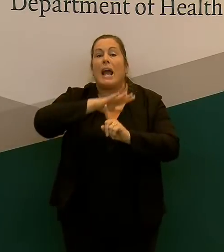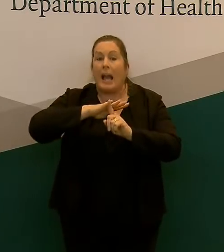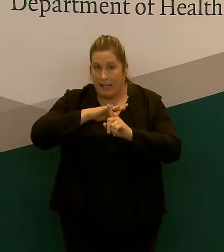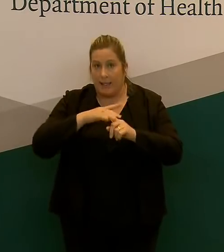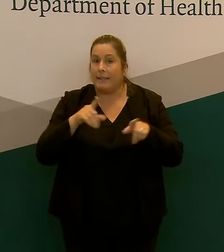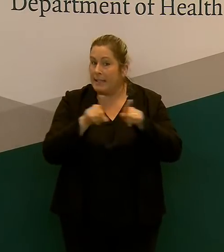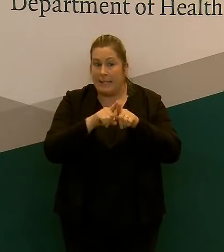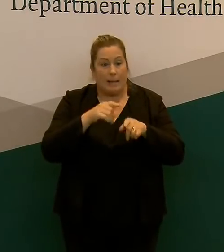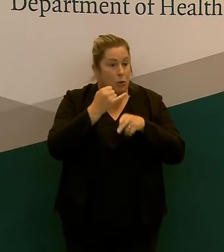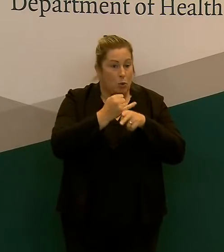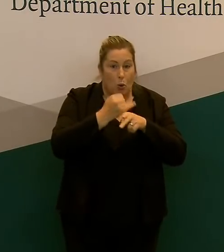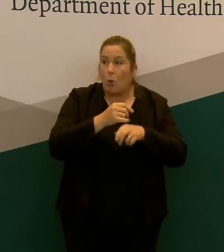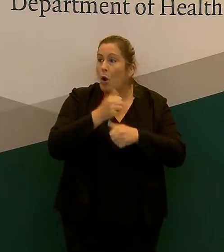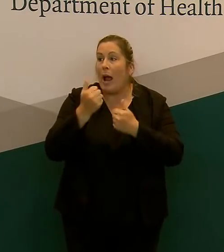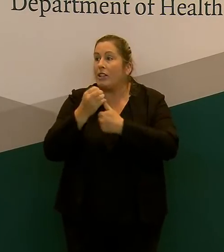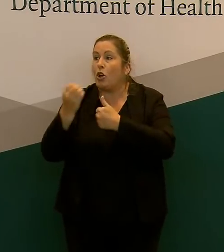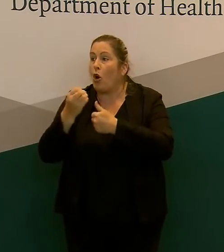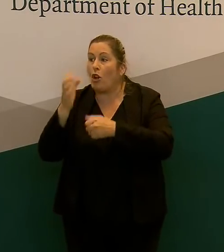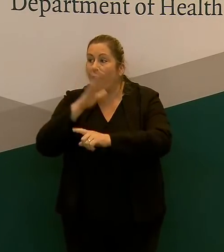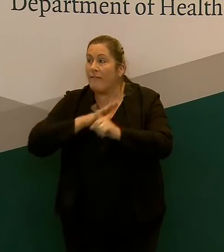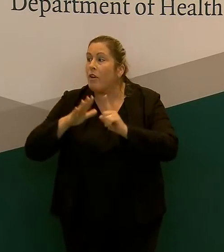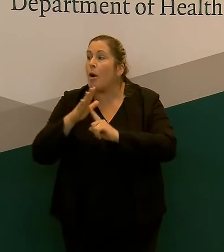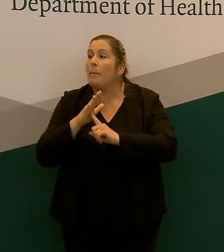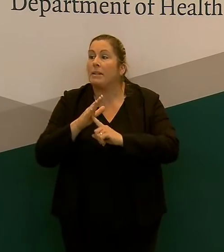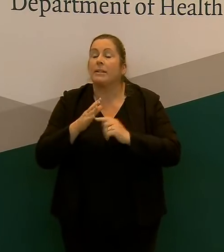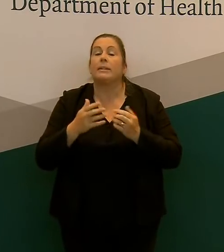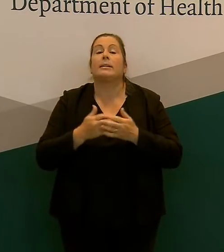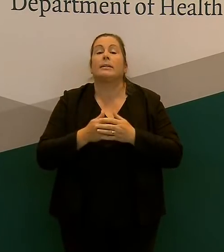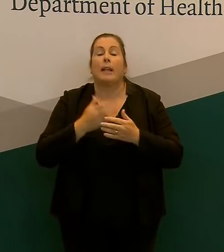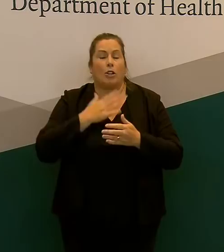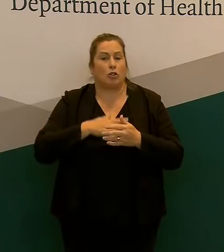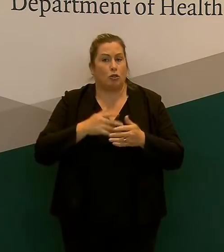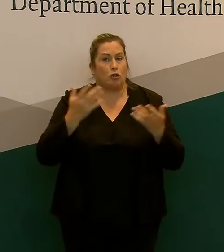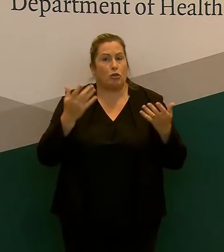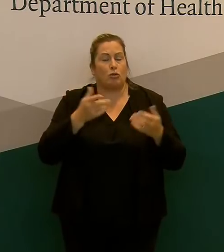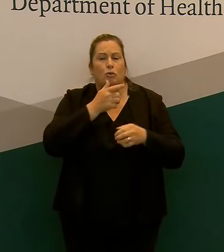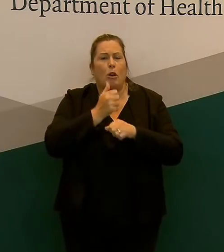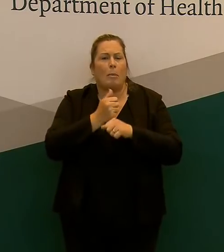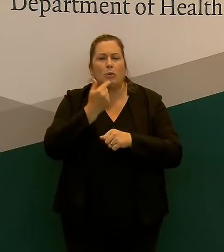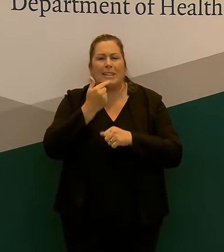happens in any other environment. Okay. And just in relation to secondary schools,